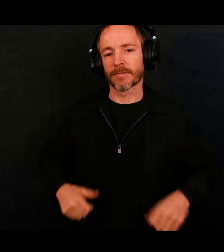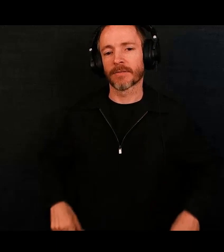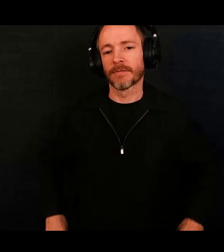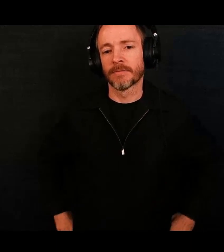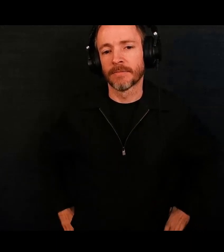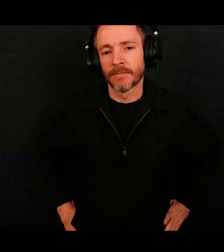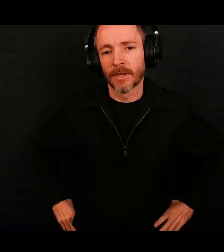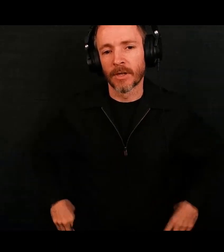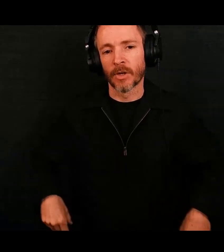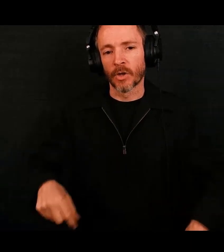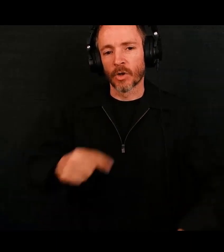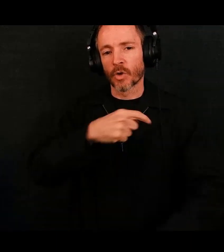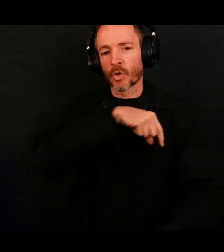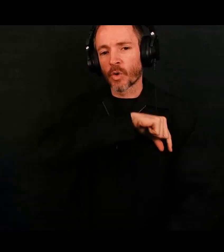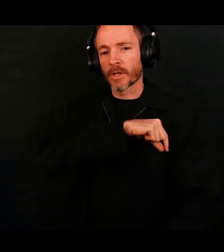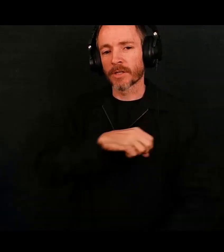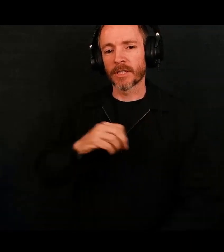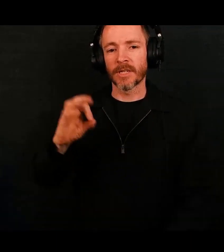life.